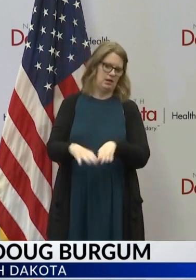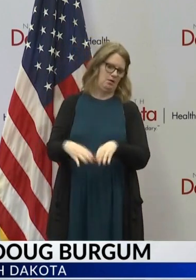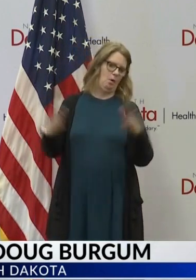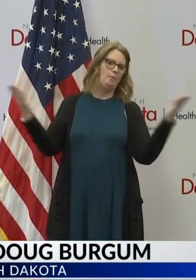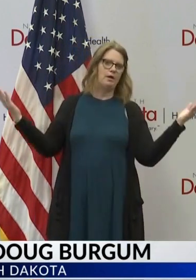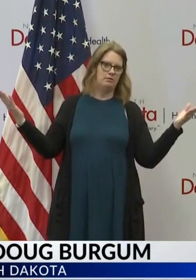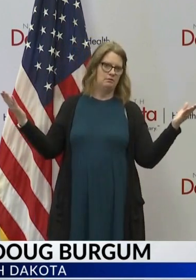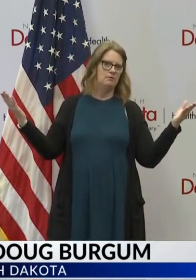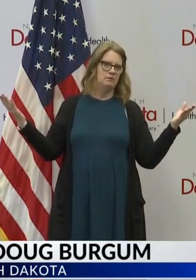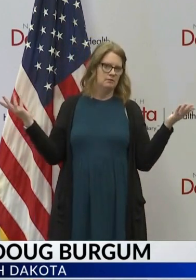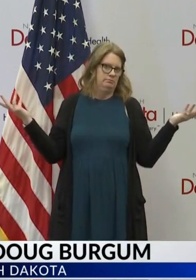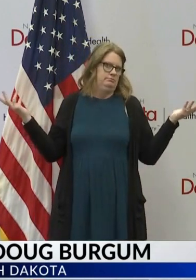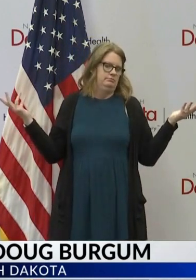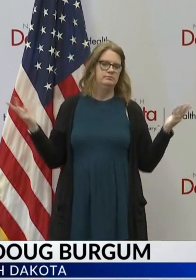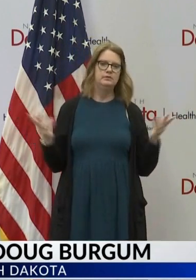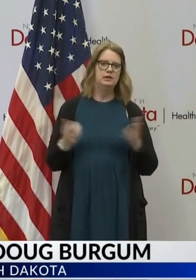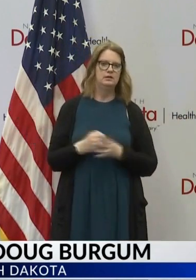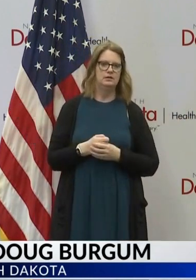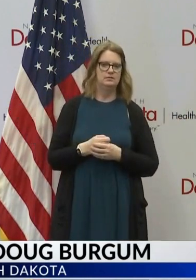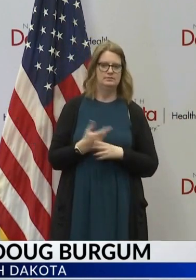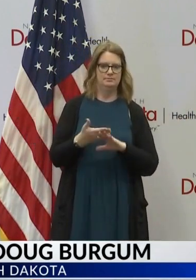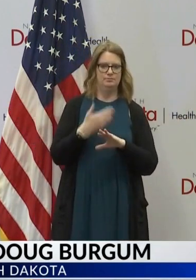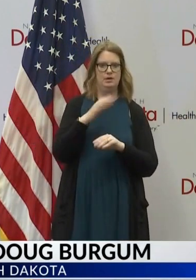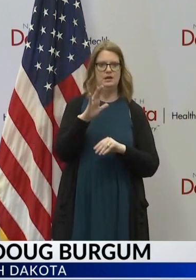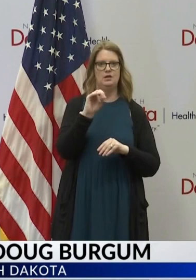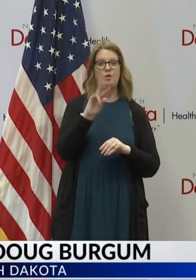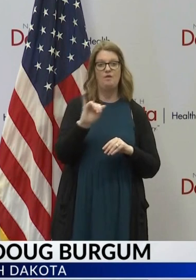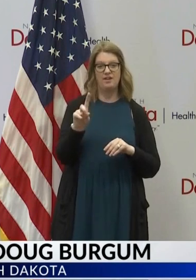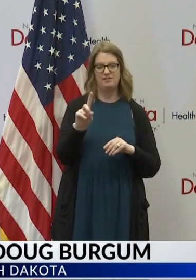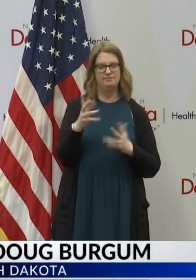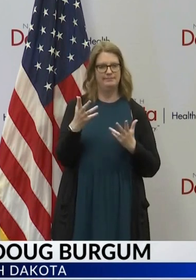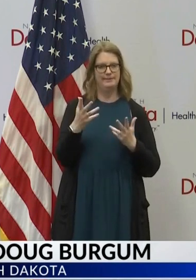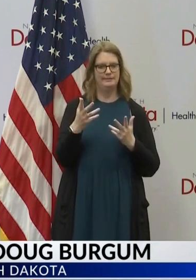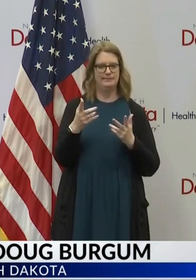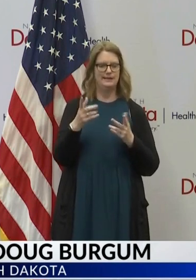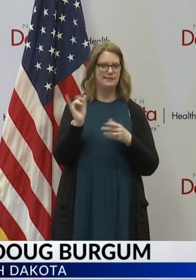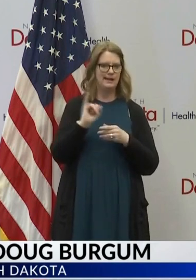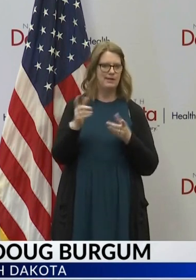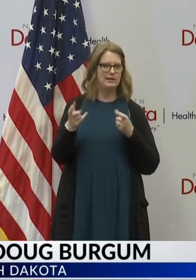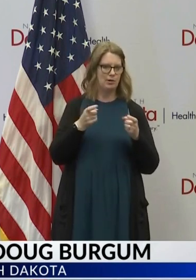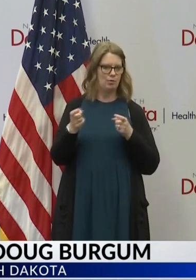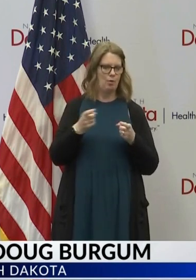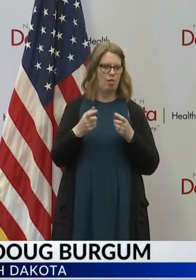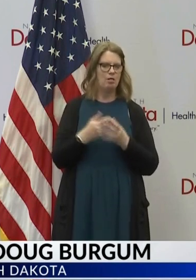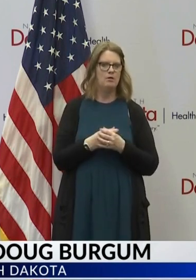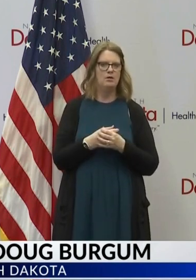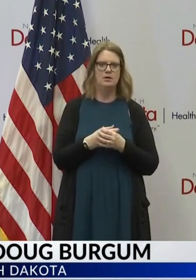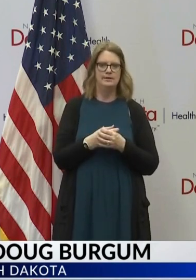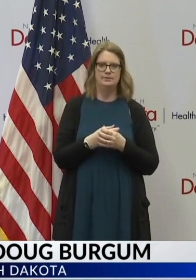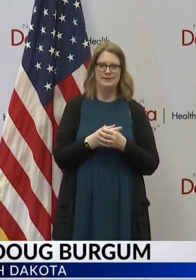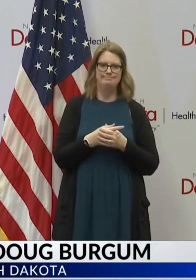because we were managing, it was a different era pre-COVID, we were managing infection control. So I think that